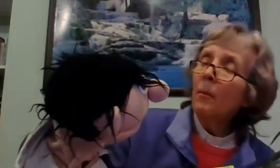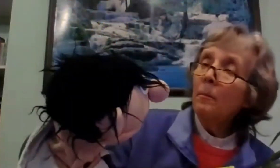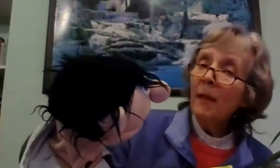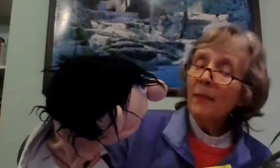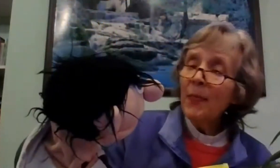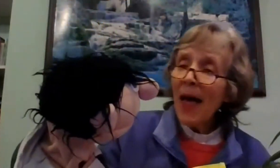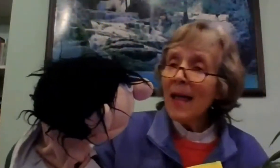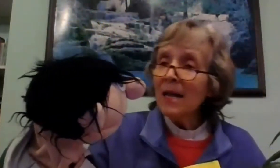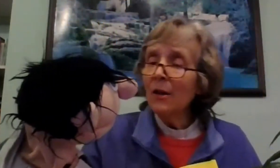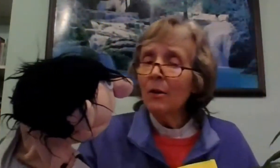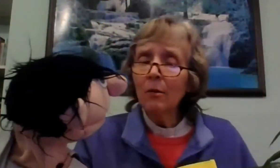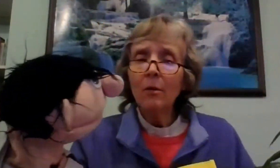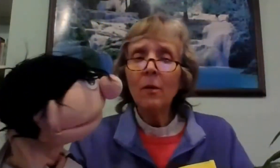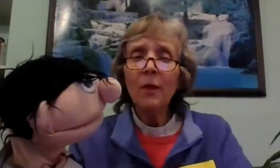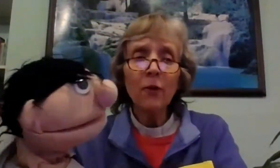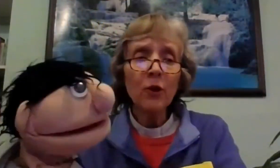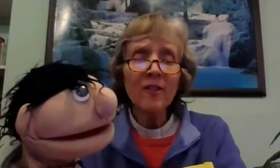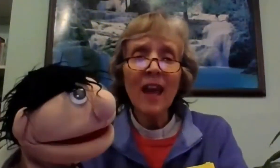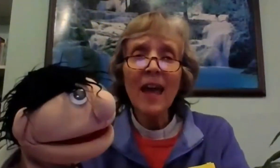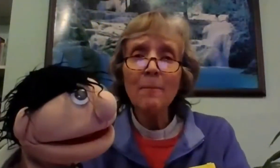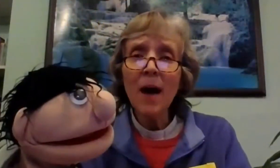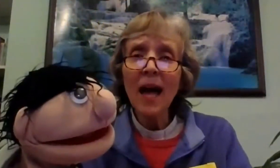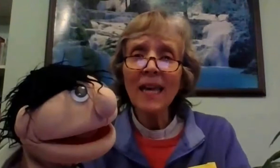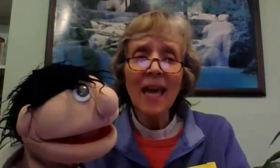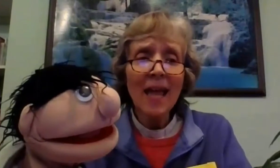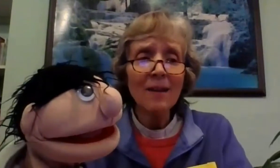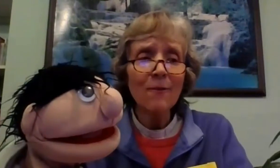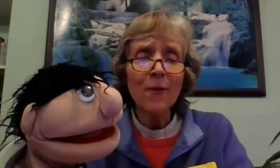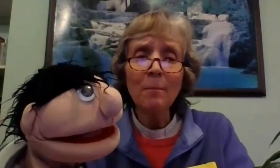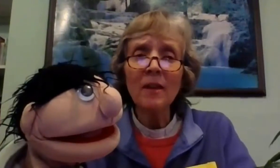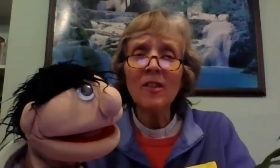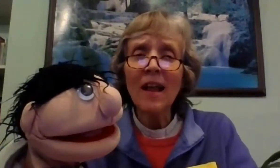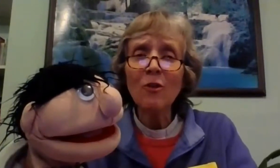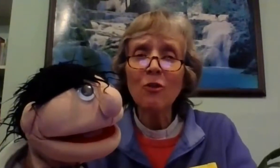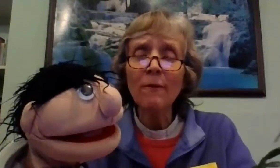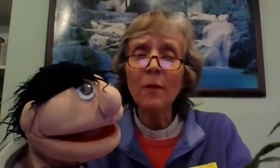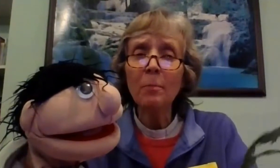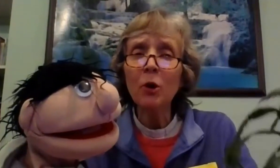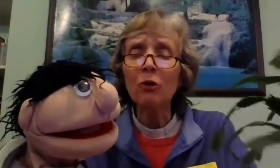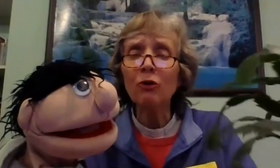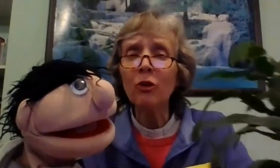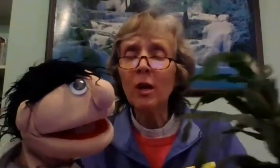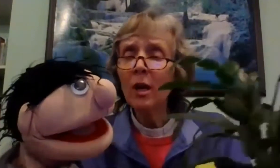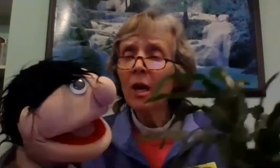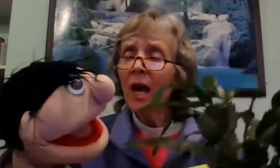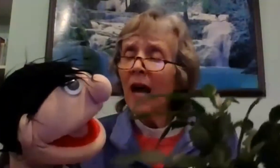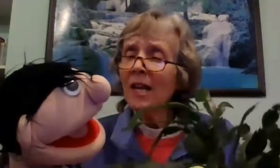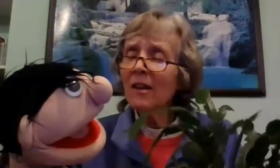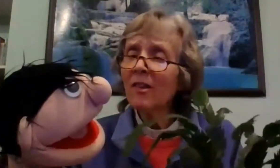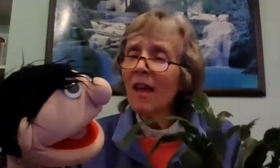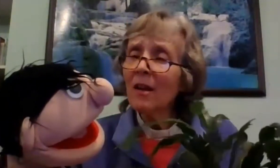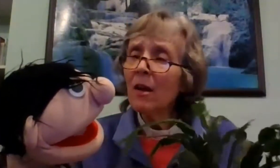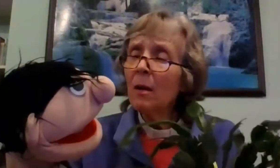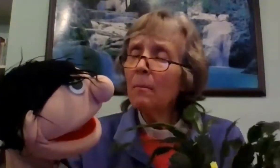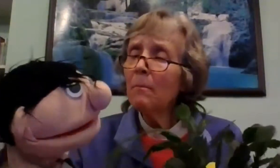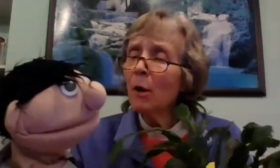But then the voice came again from the center of the bush and it said,